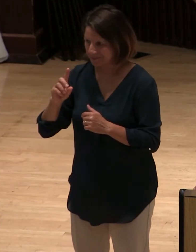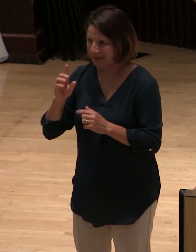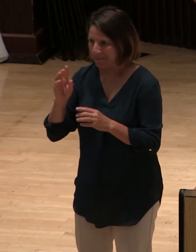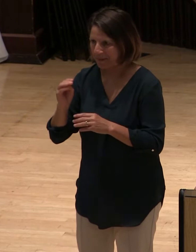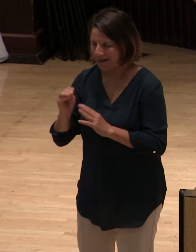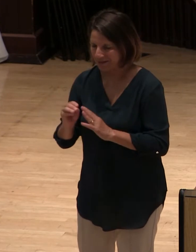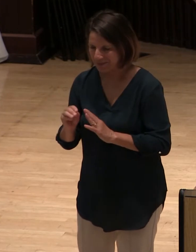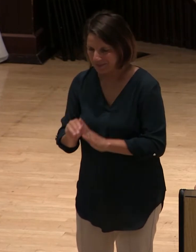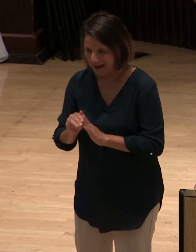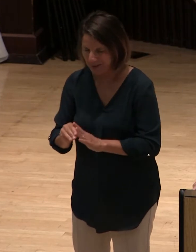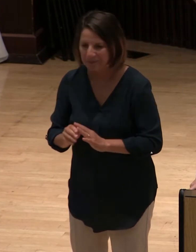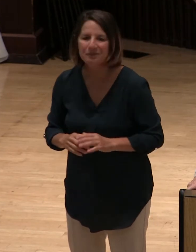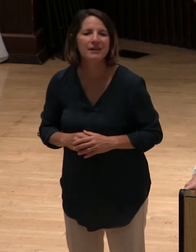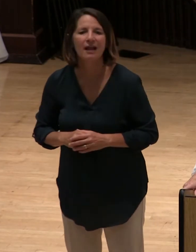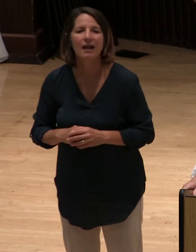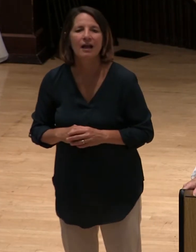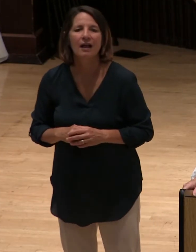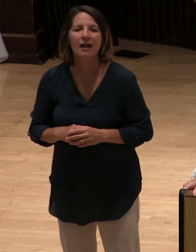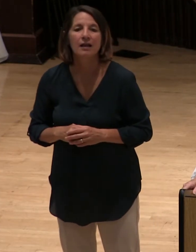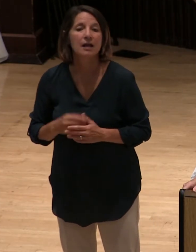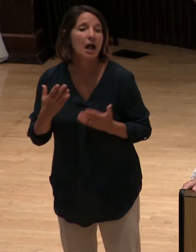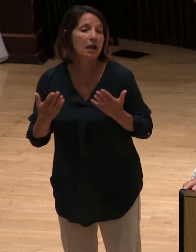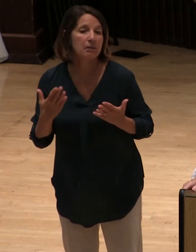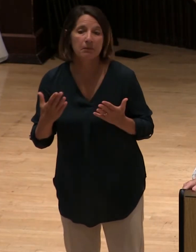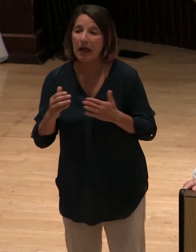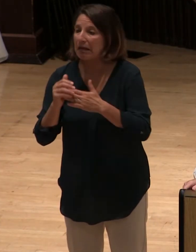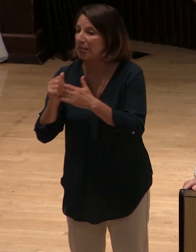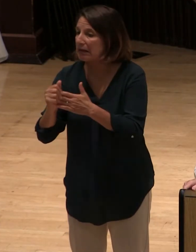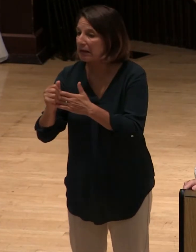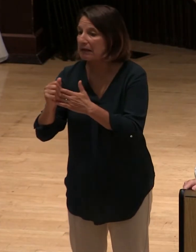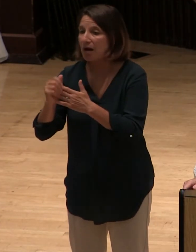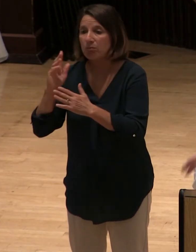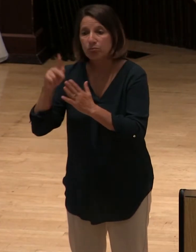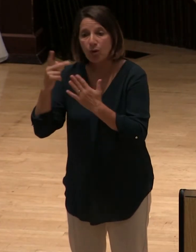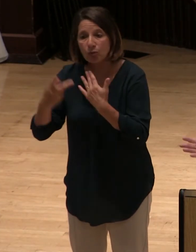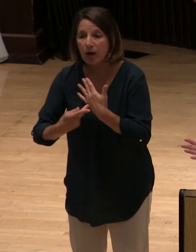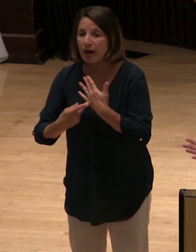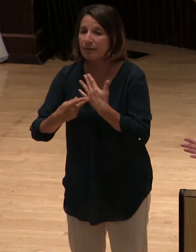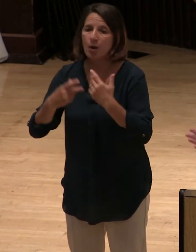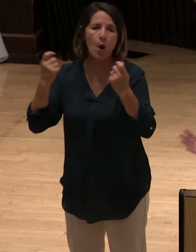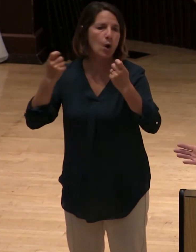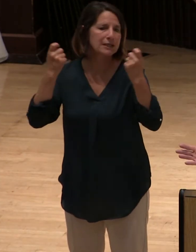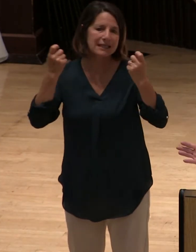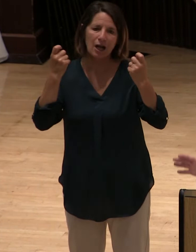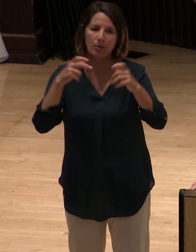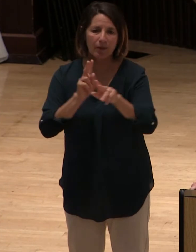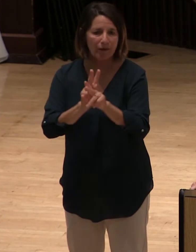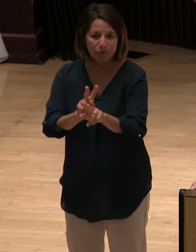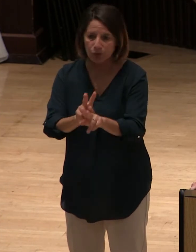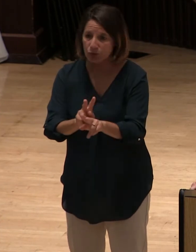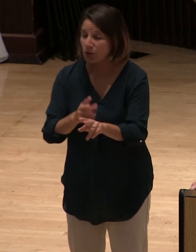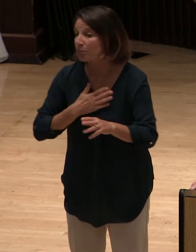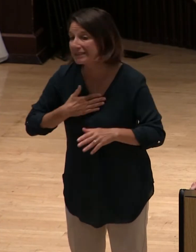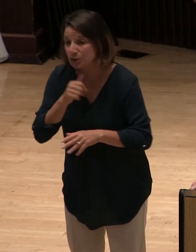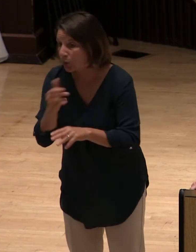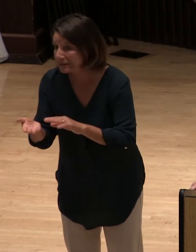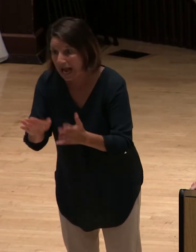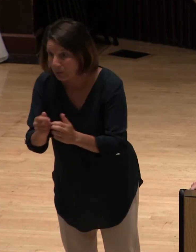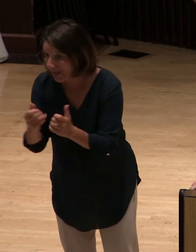I may lead a program or celebrate a funeral, so please don't die without telling me that you're going to die.